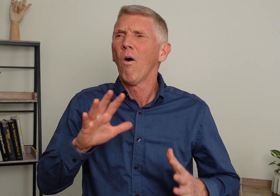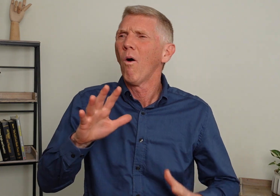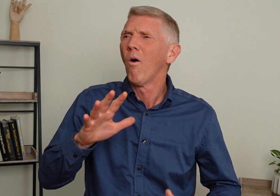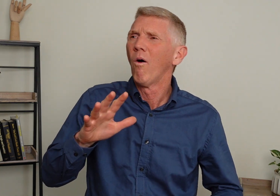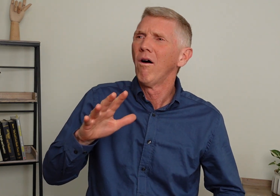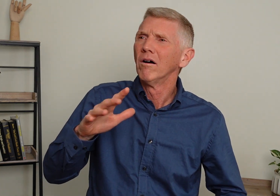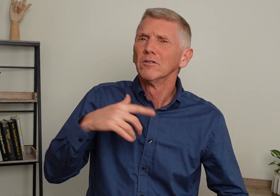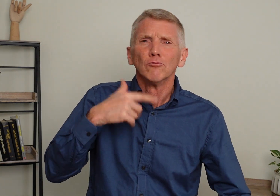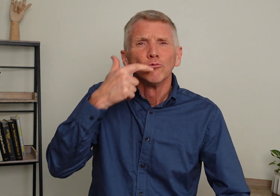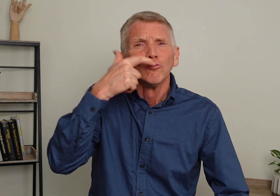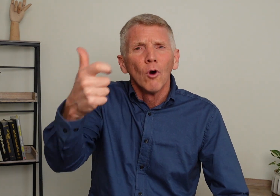oh.